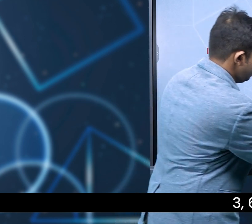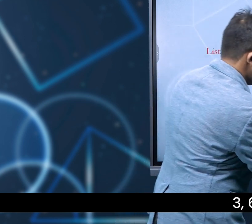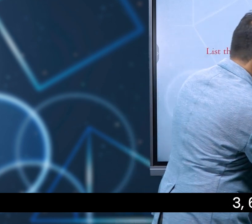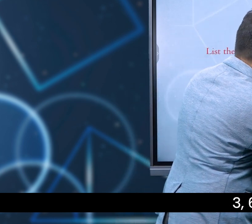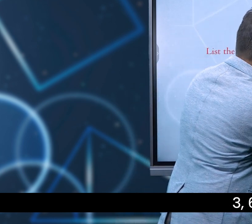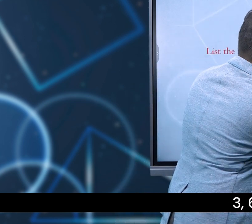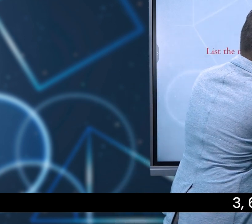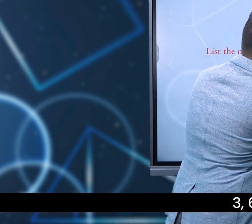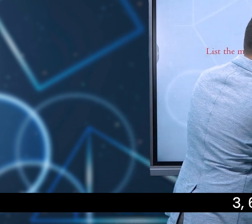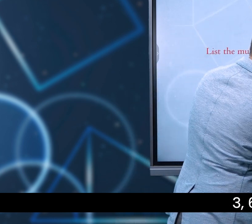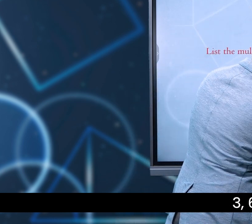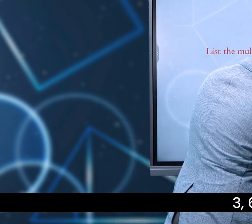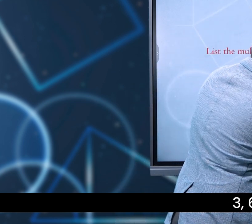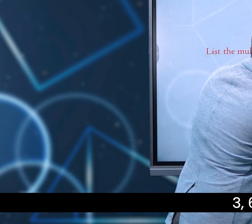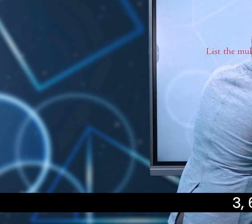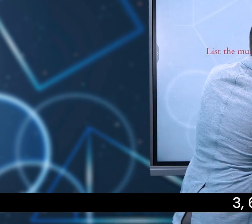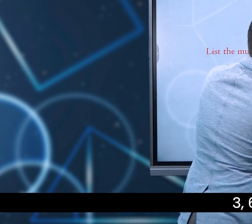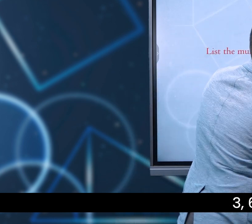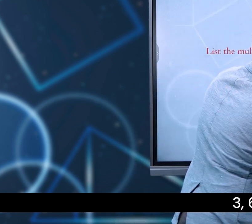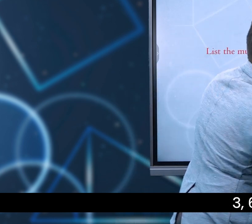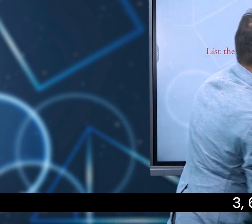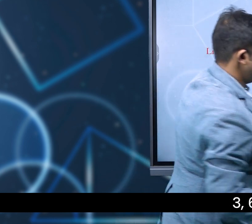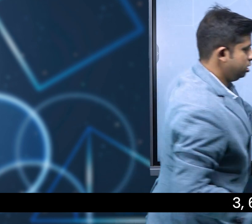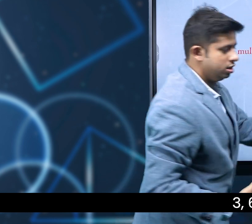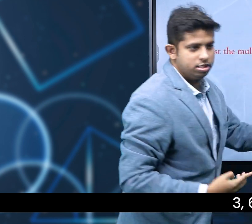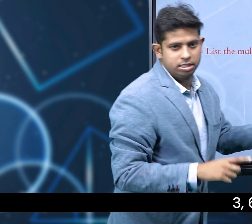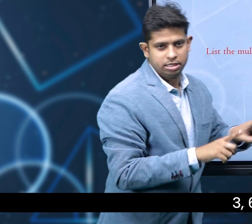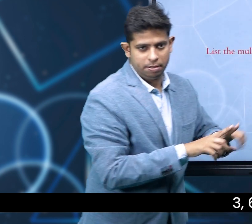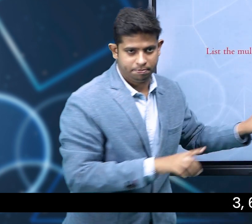3, 6, 9 and 12.